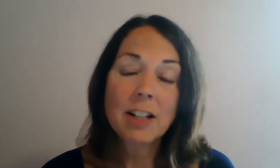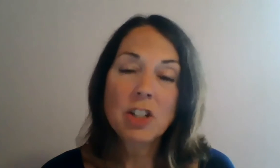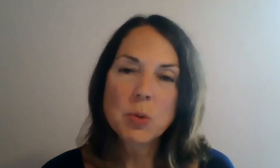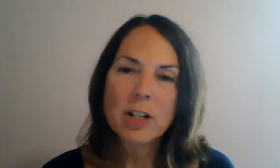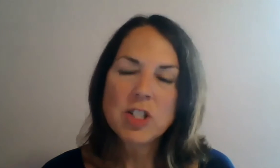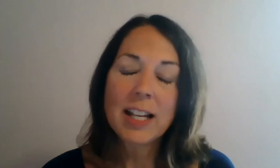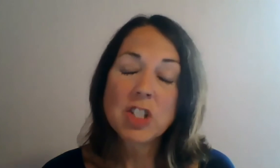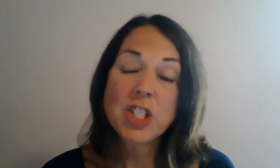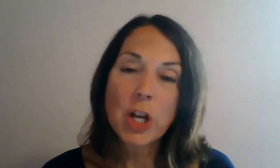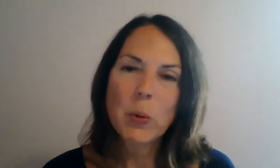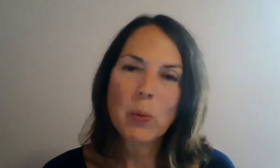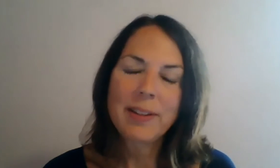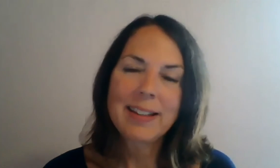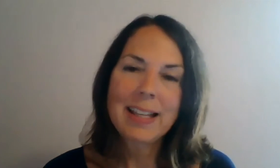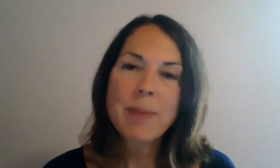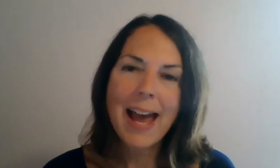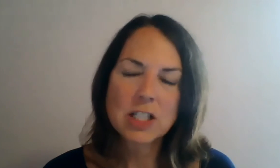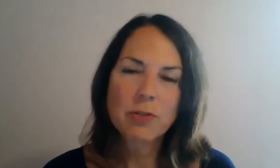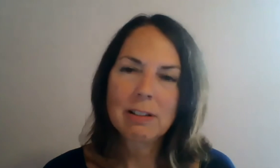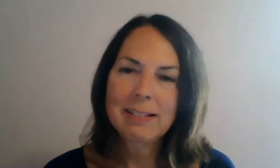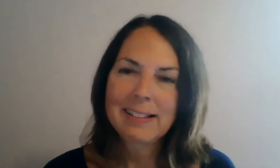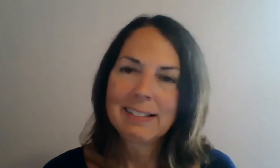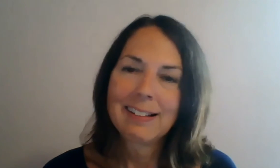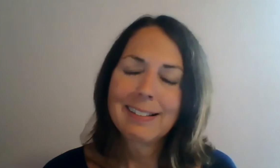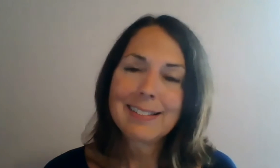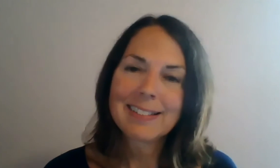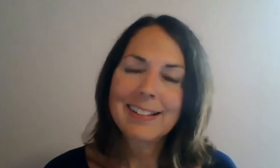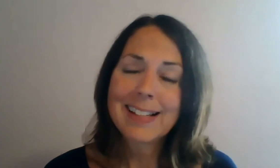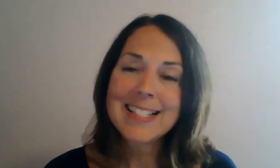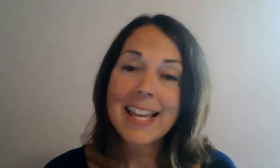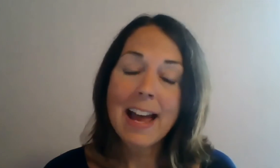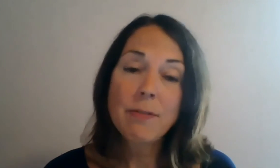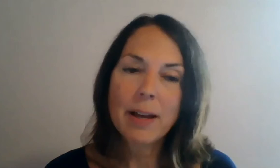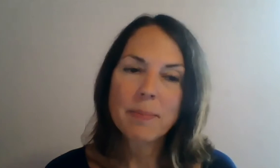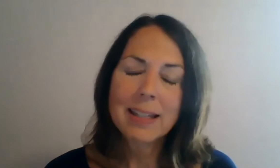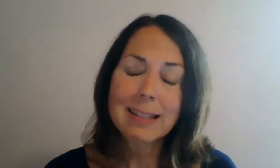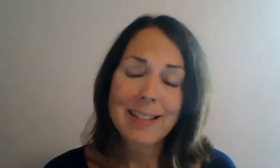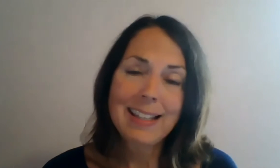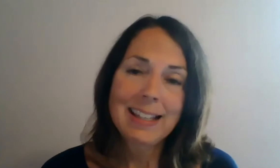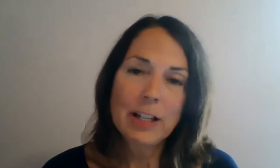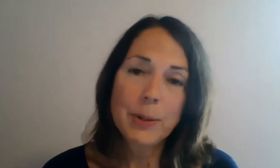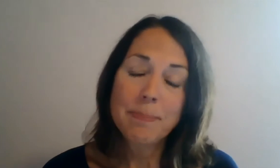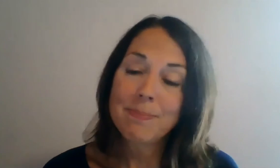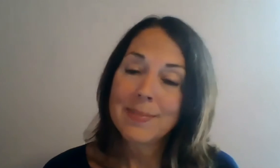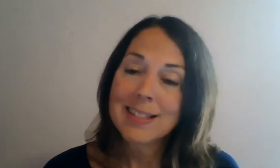maybe not use words that are so impactful unless they have them.